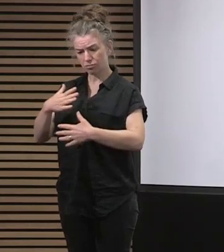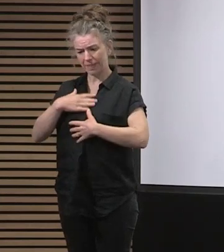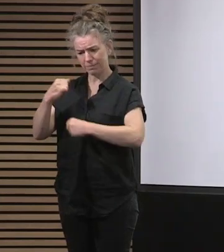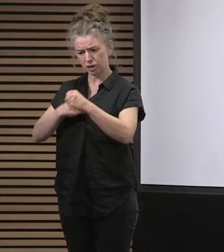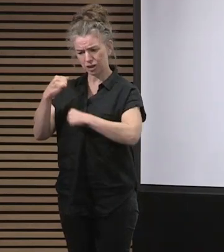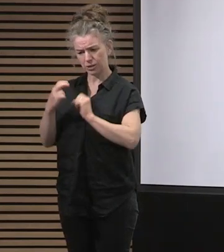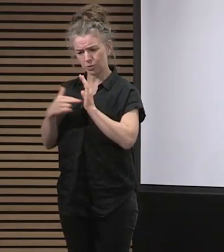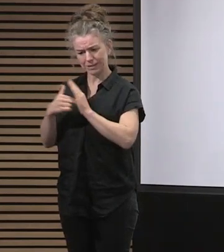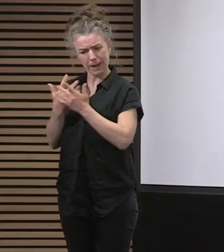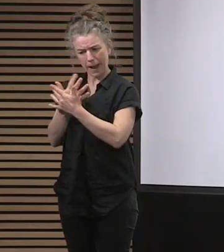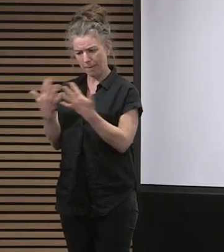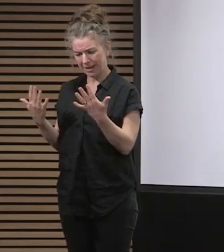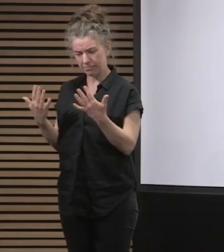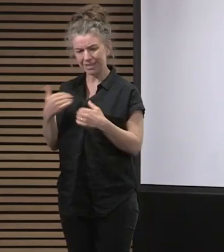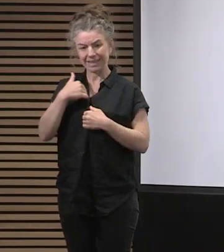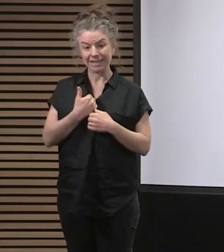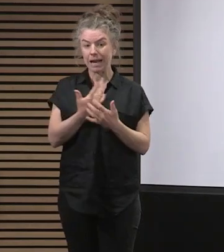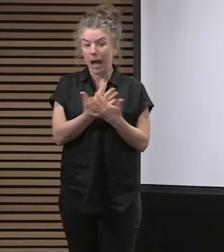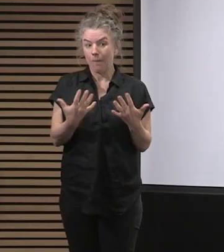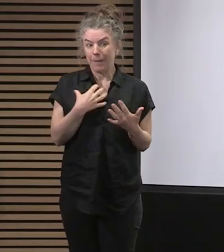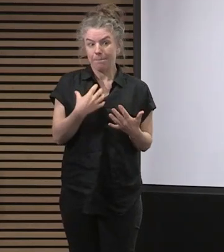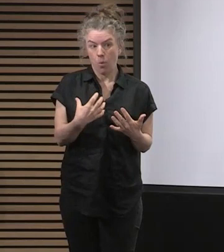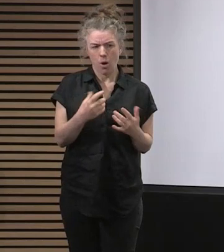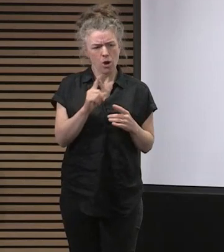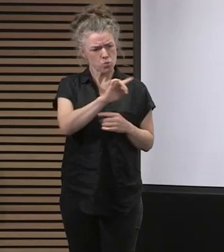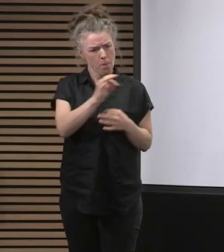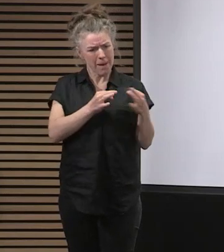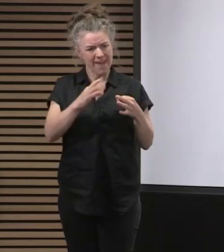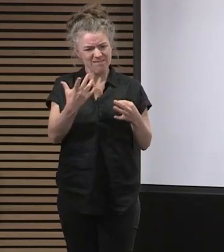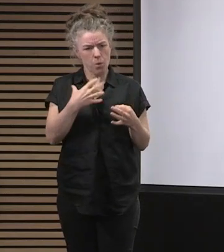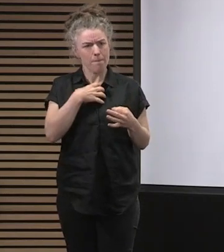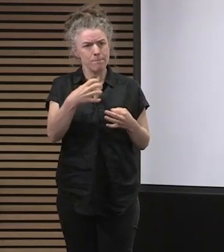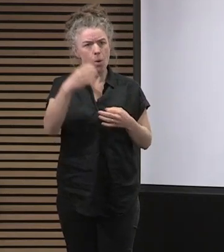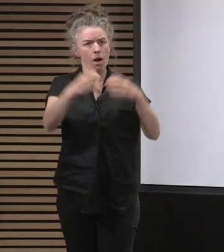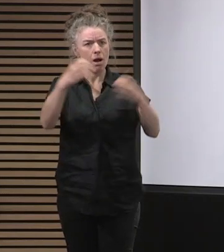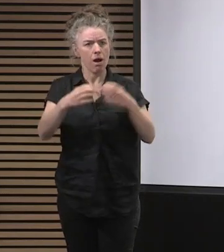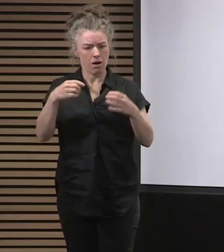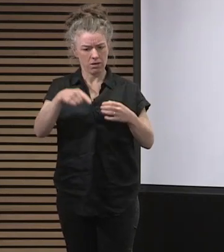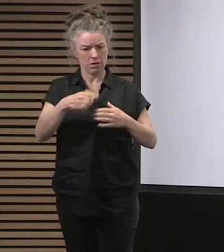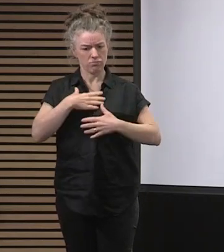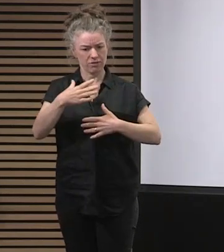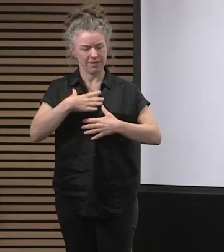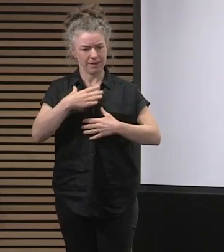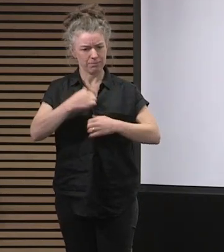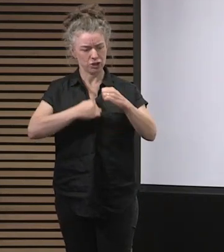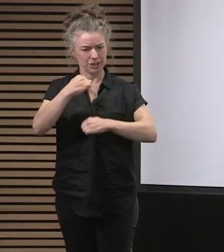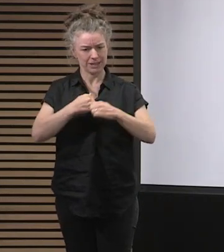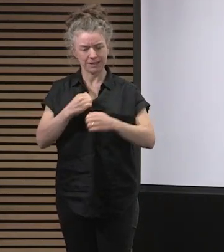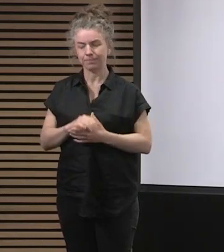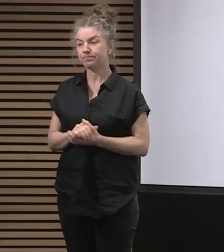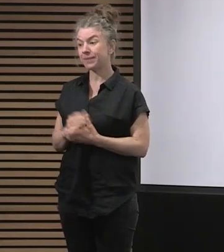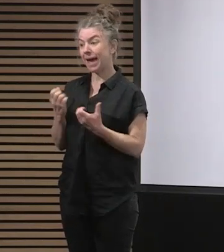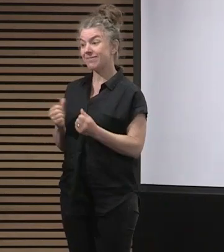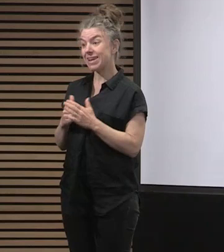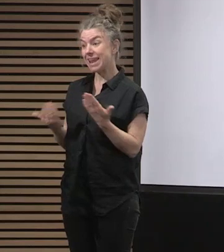at the moment? How many do we need? And are we working on getting any more? Is that even possible in a pandemic? So I can put a number on the number